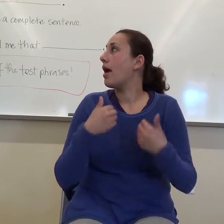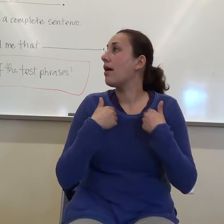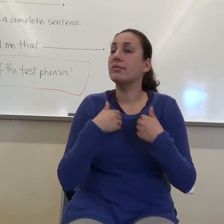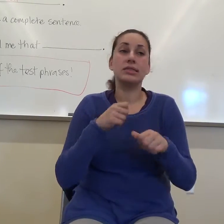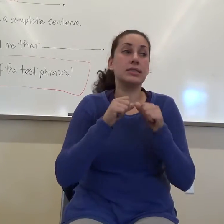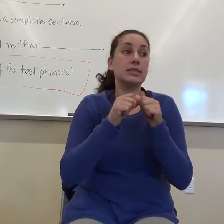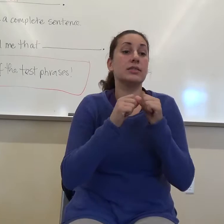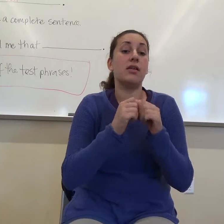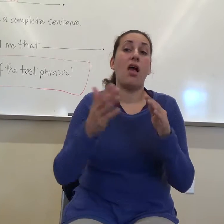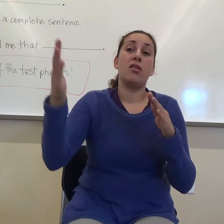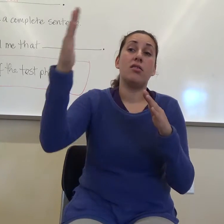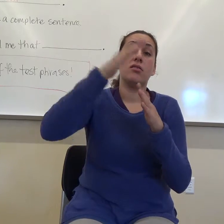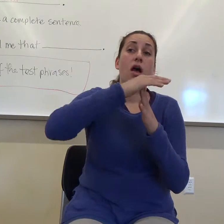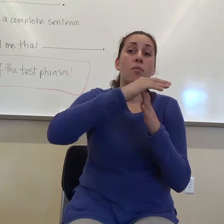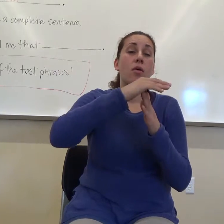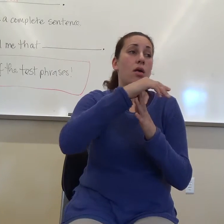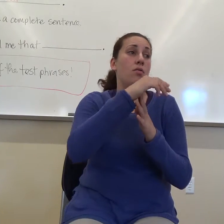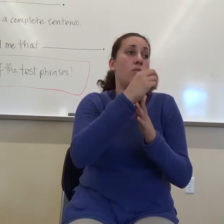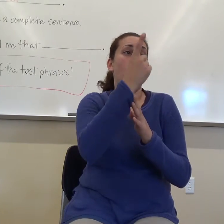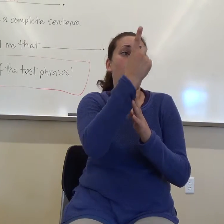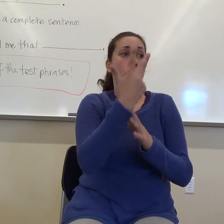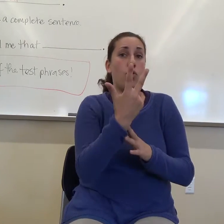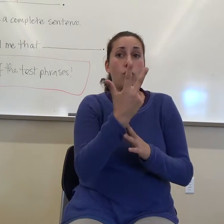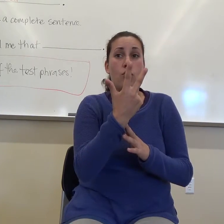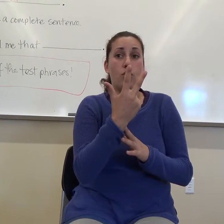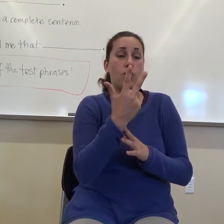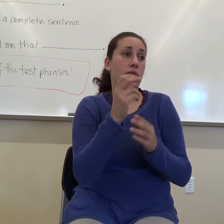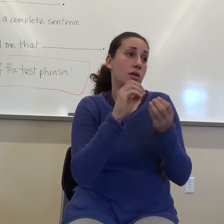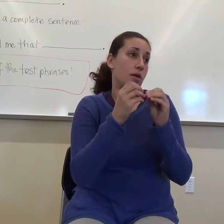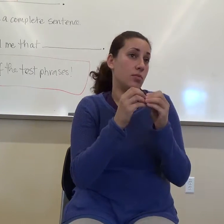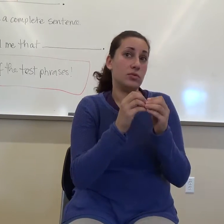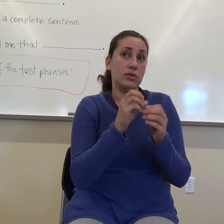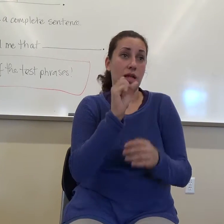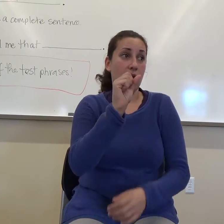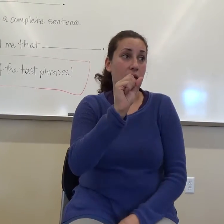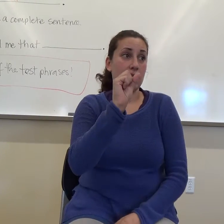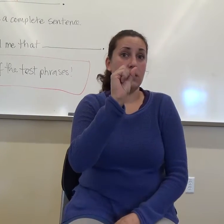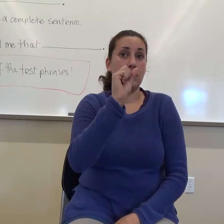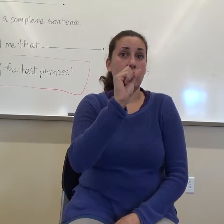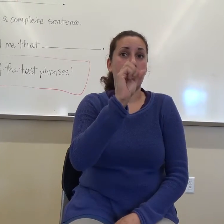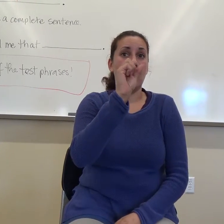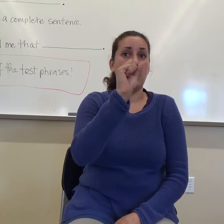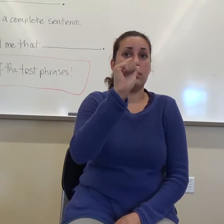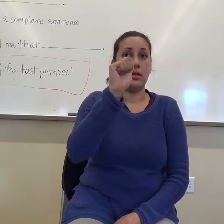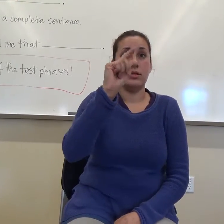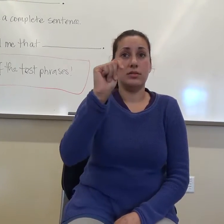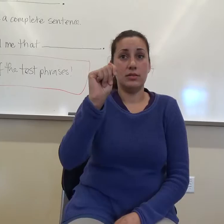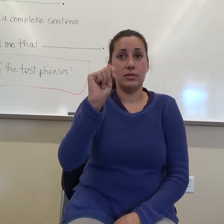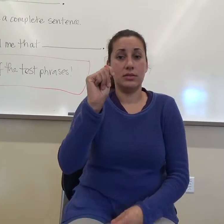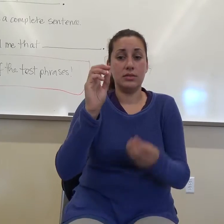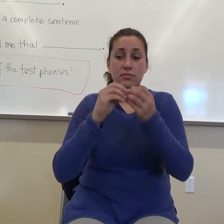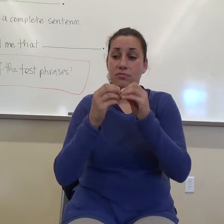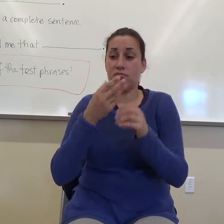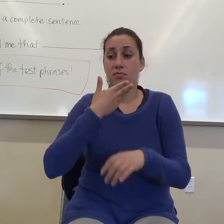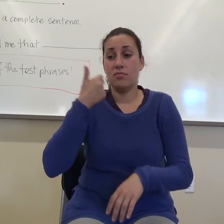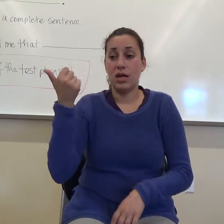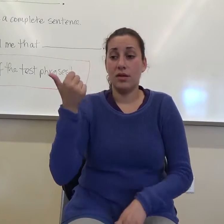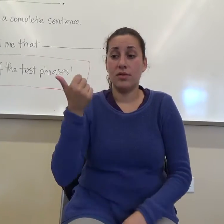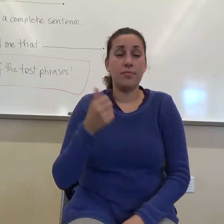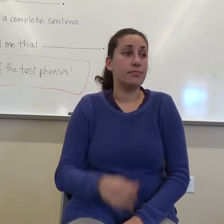top thirds, SAT scores are higher, the best students place